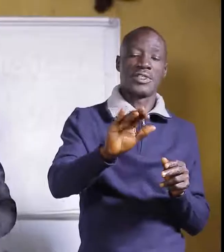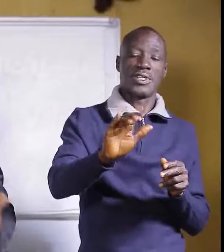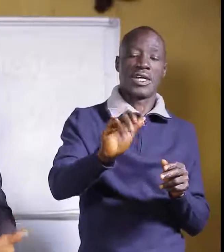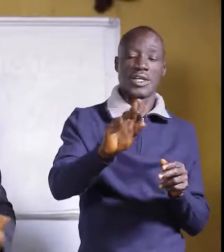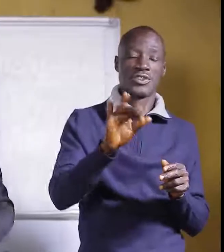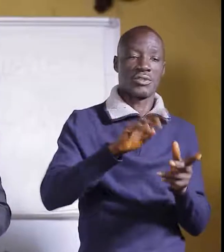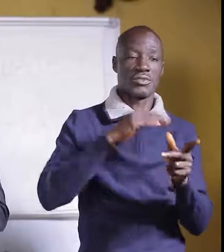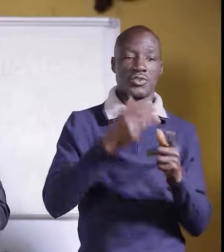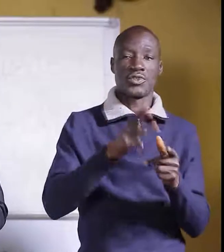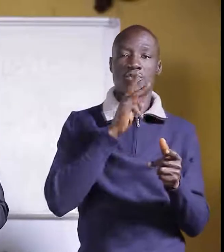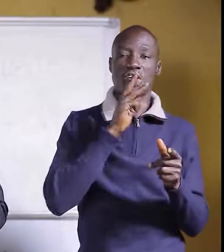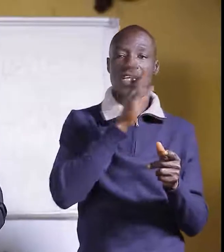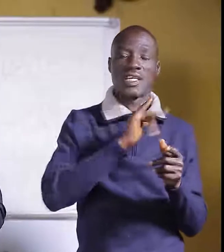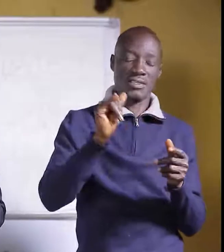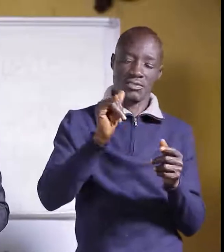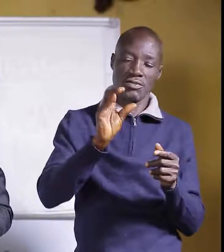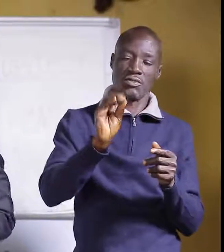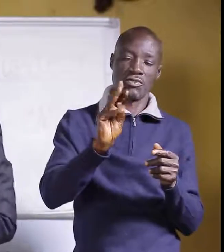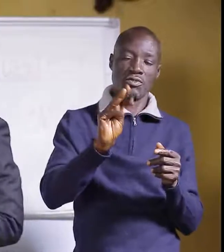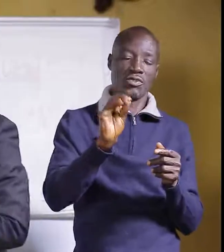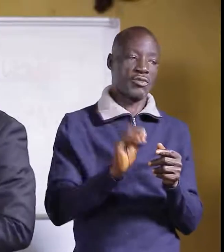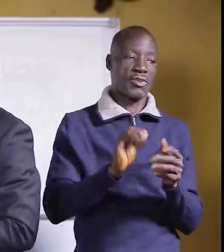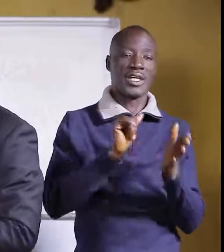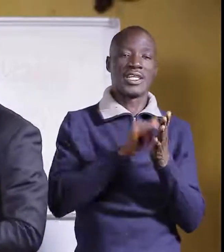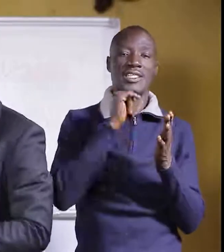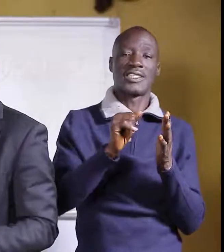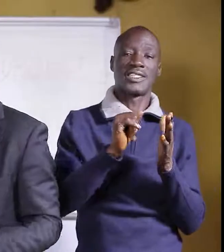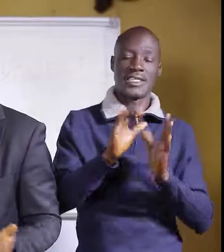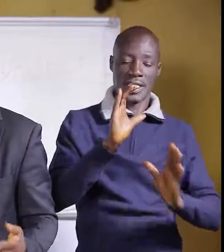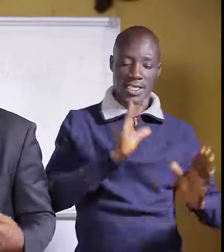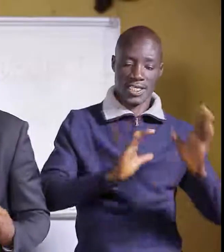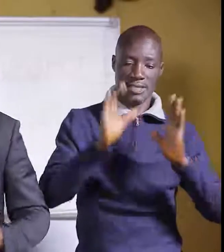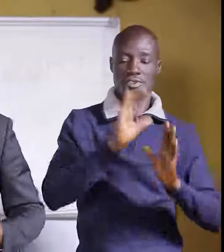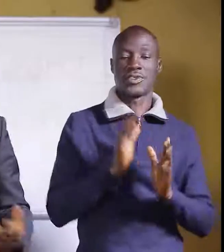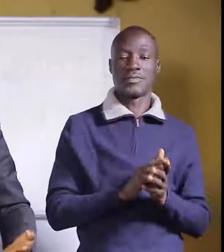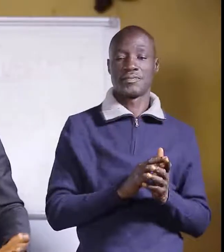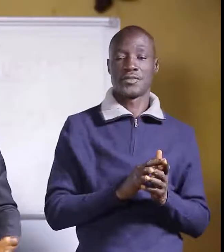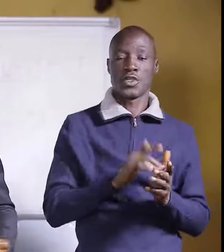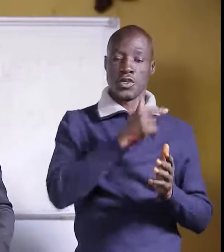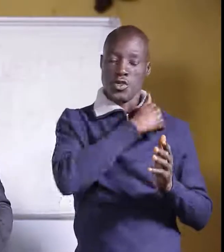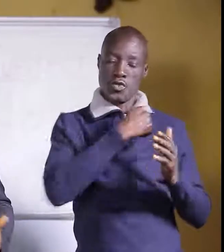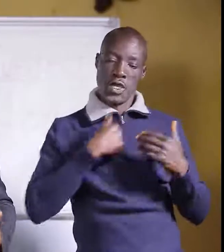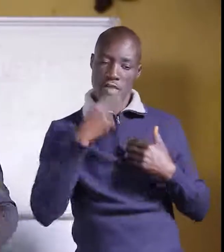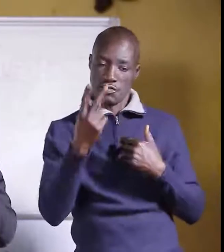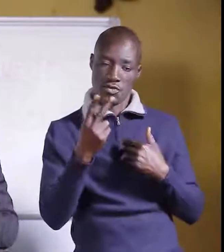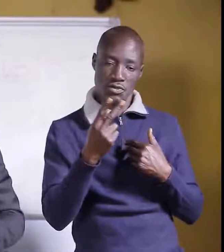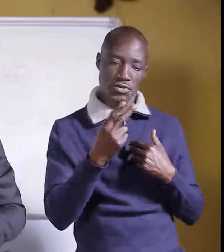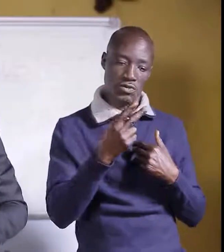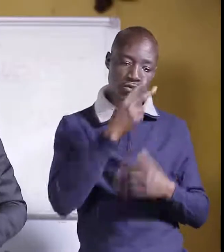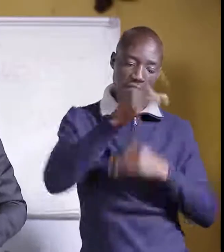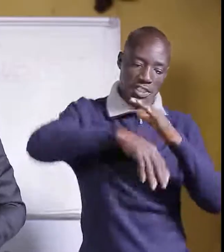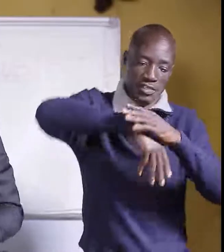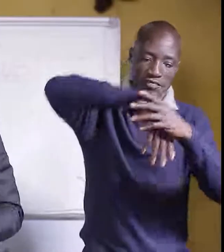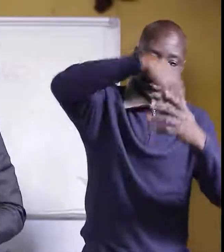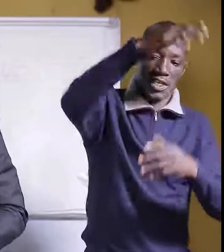and that's the energy implication. In chemistry, these reactions are into two: exothermic, meaning giving out of